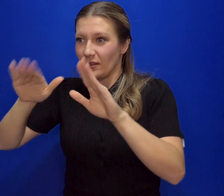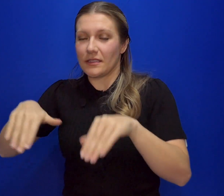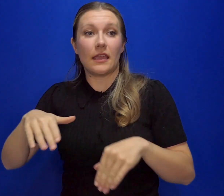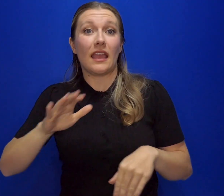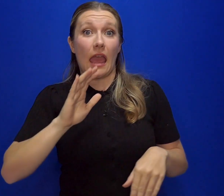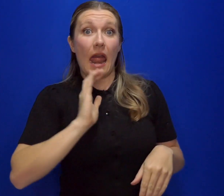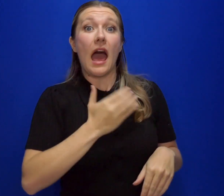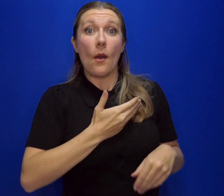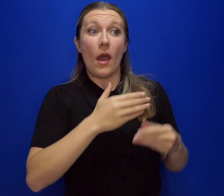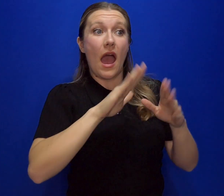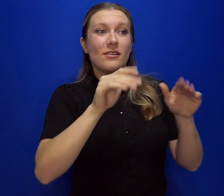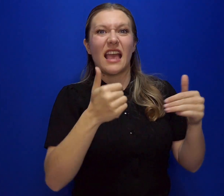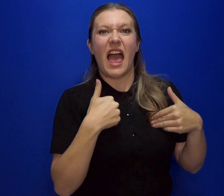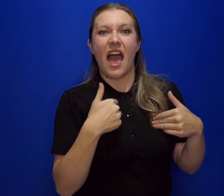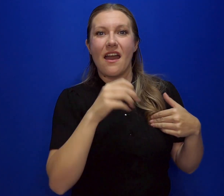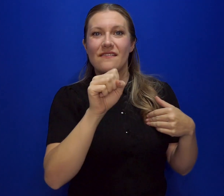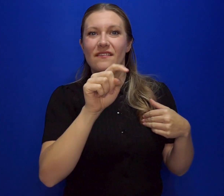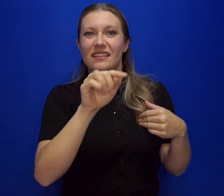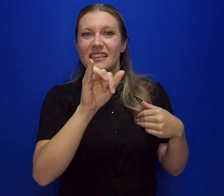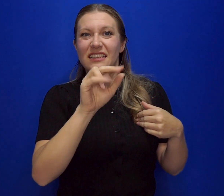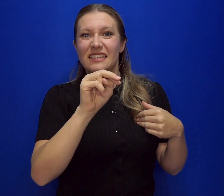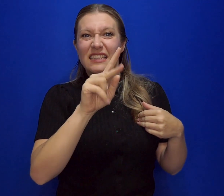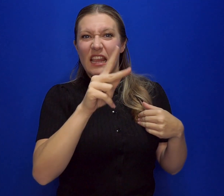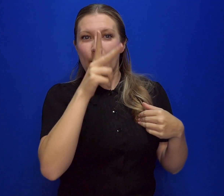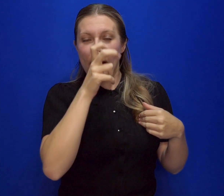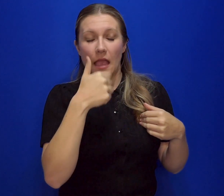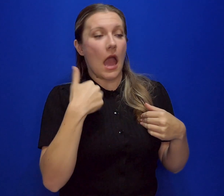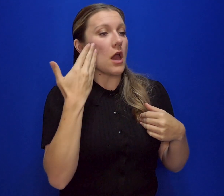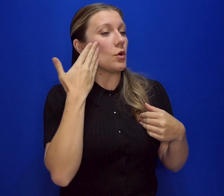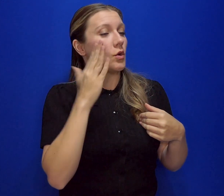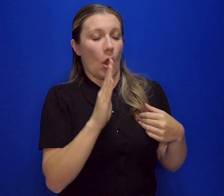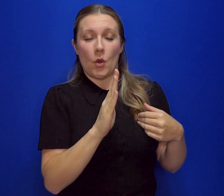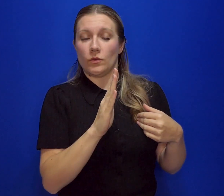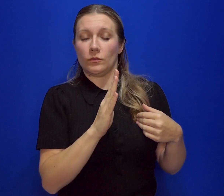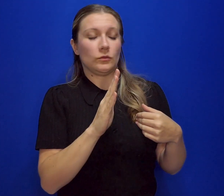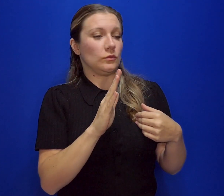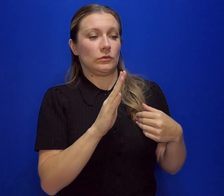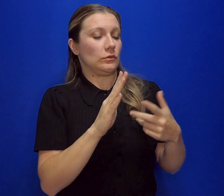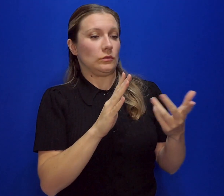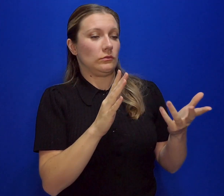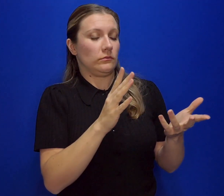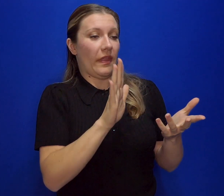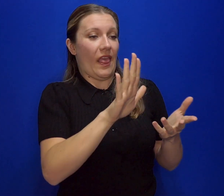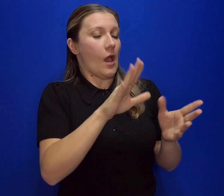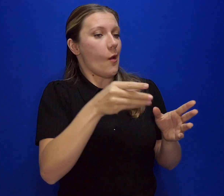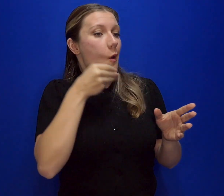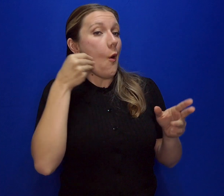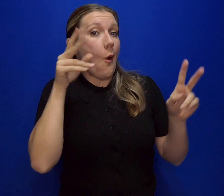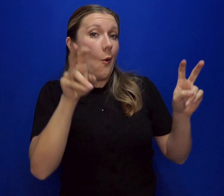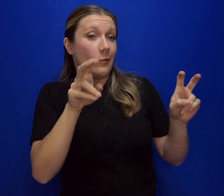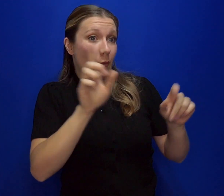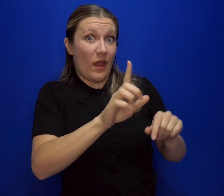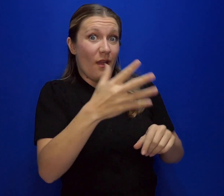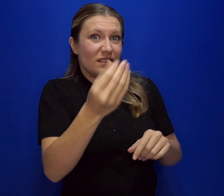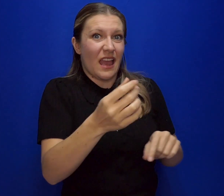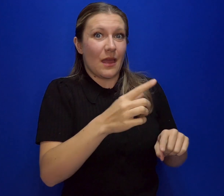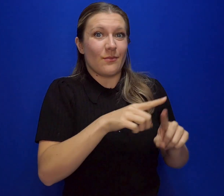stink bugs. I don't know where they have decided that their home is outside, that they don't like, but they come in our house,